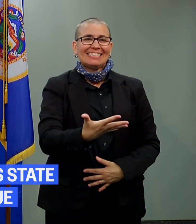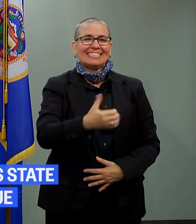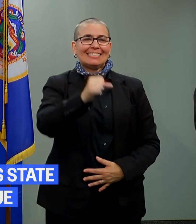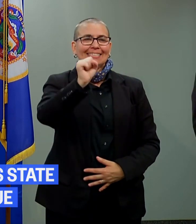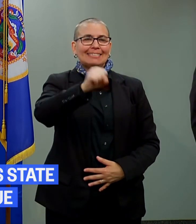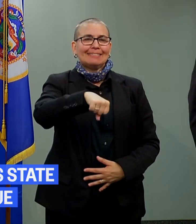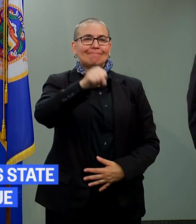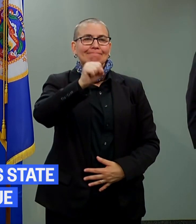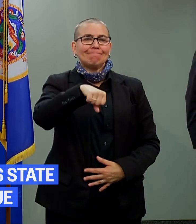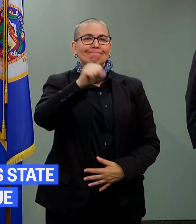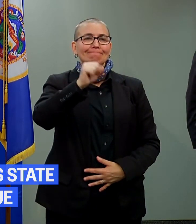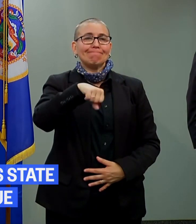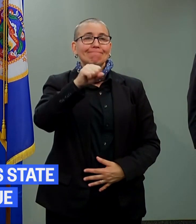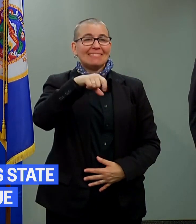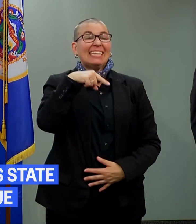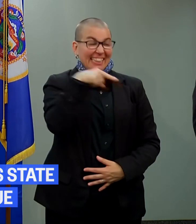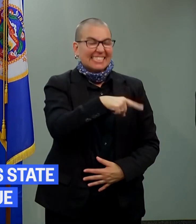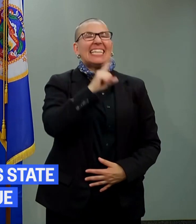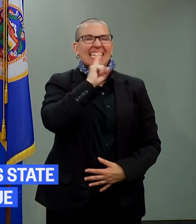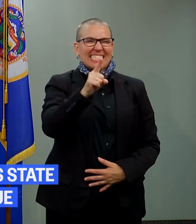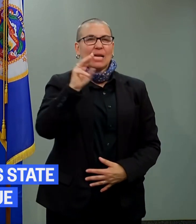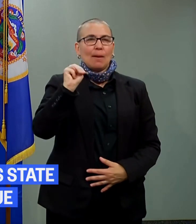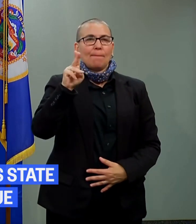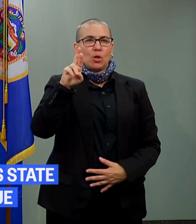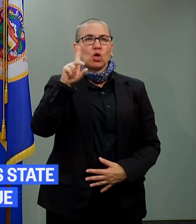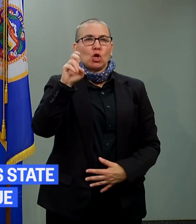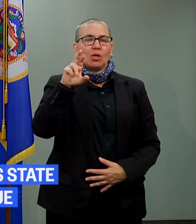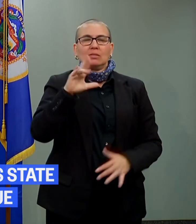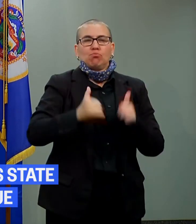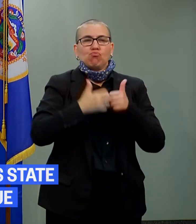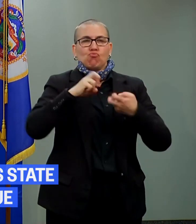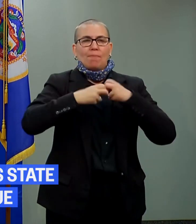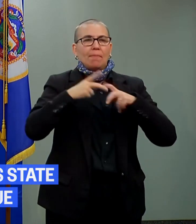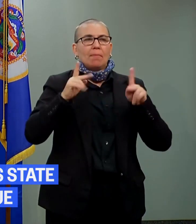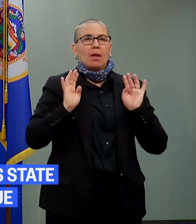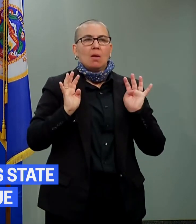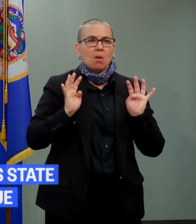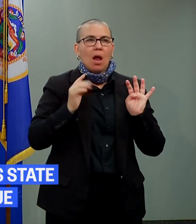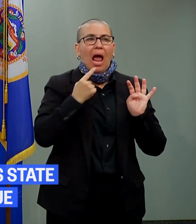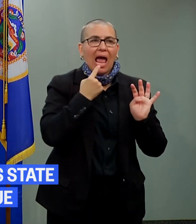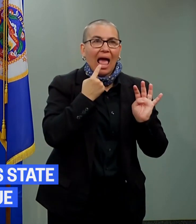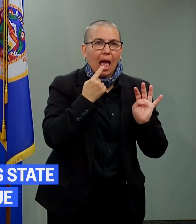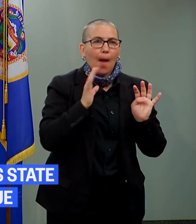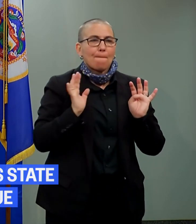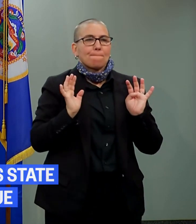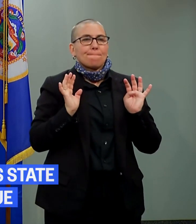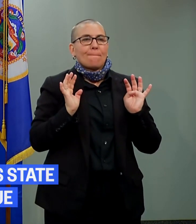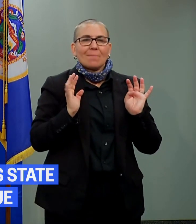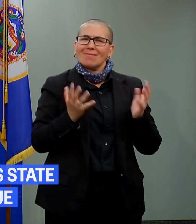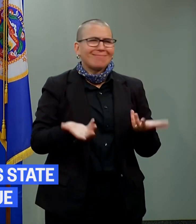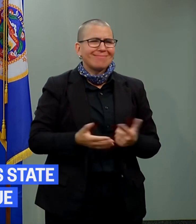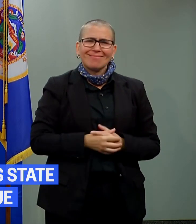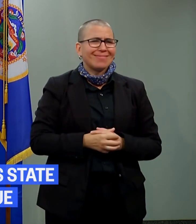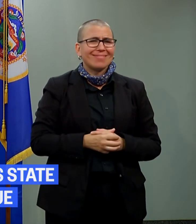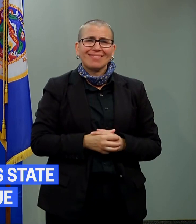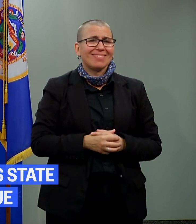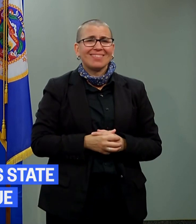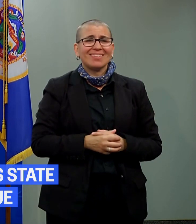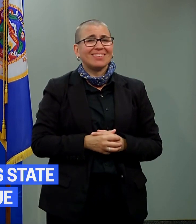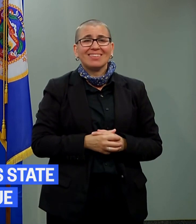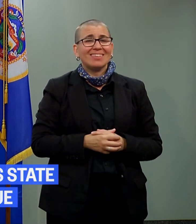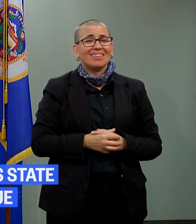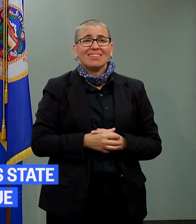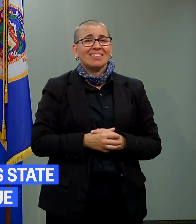ambiguity. And I think, as people say, in any case, I guess it would be, but the best analogy I have, if that would have